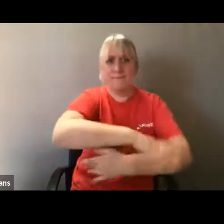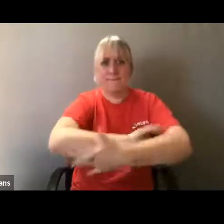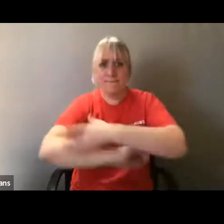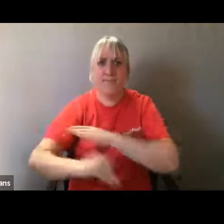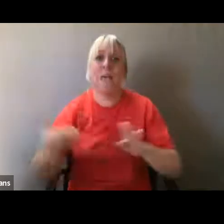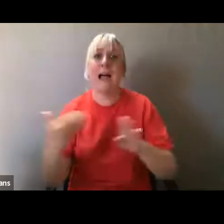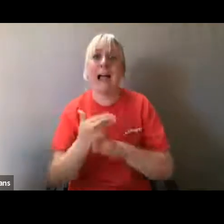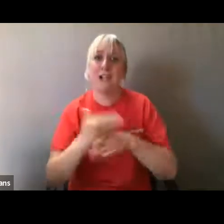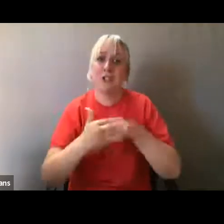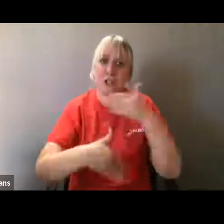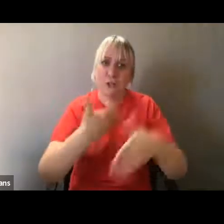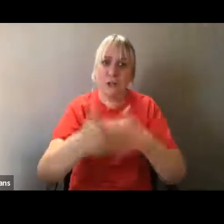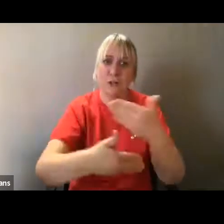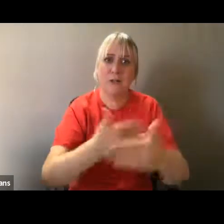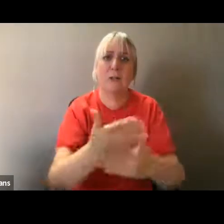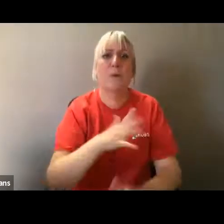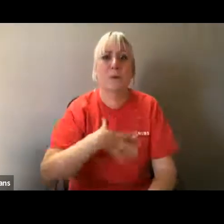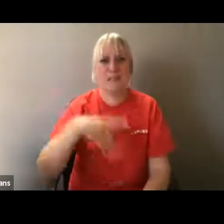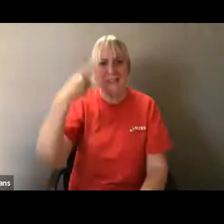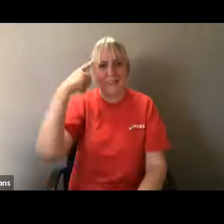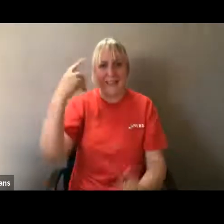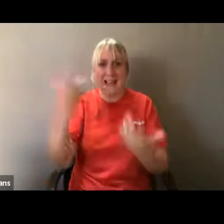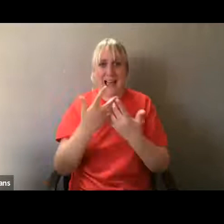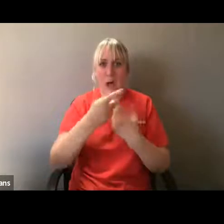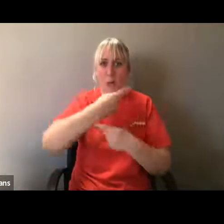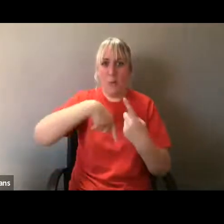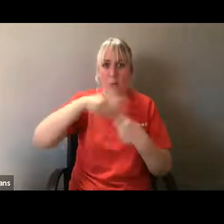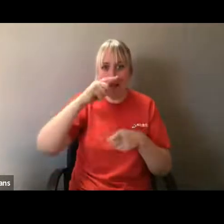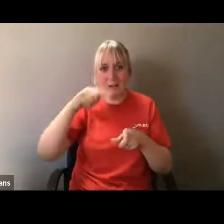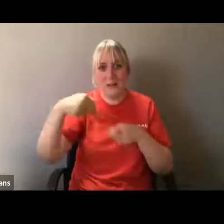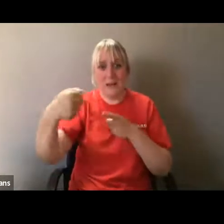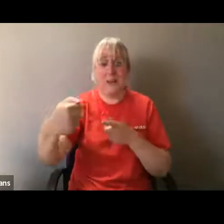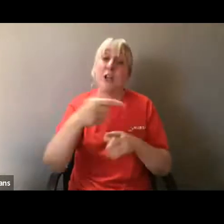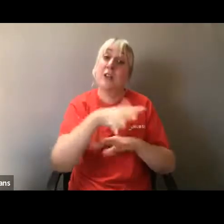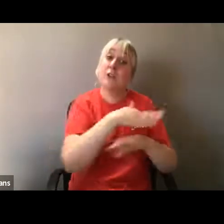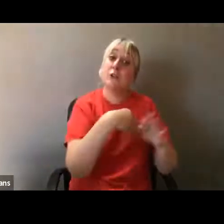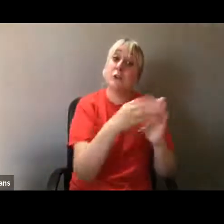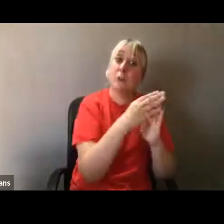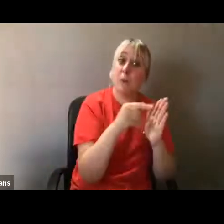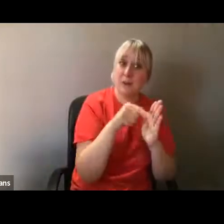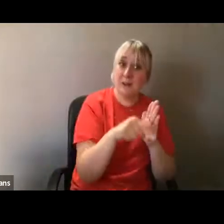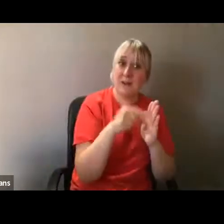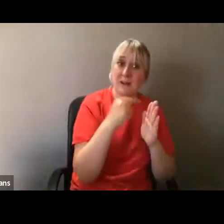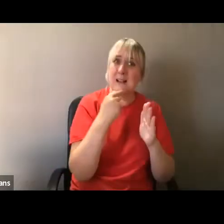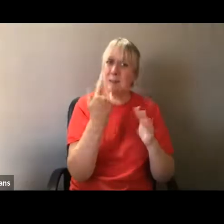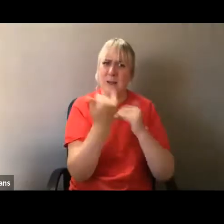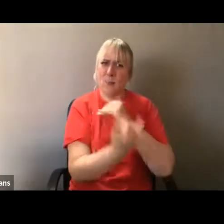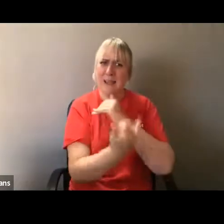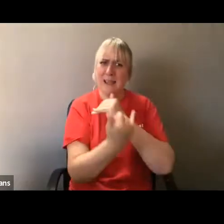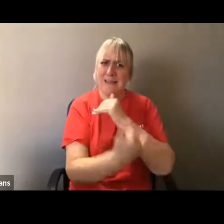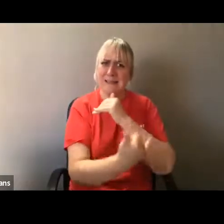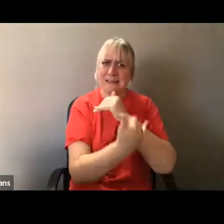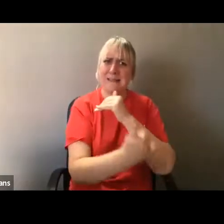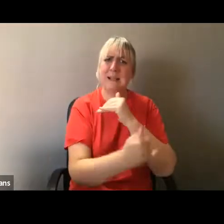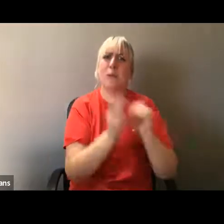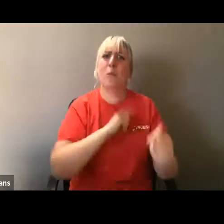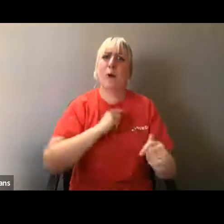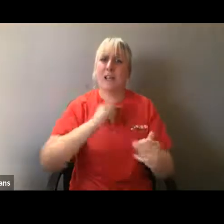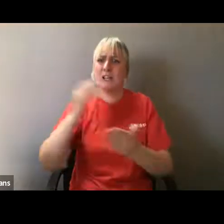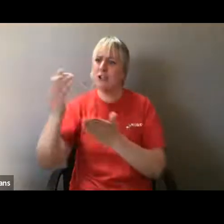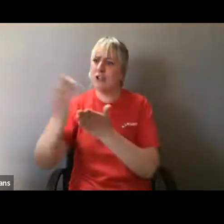and how it can be challenged. Over the years, the social model has been heavily watered down by charities and